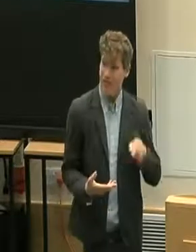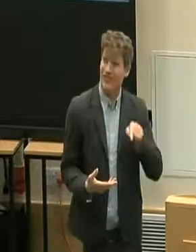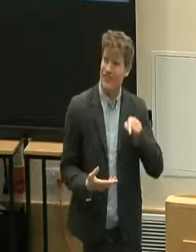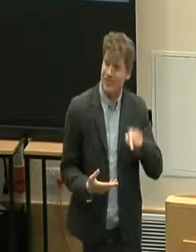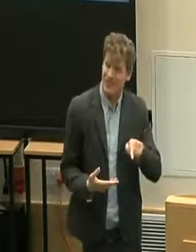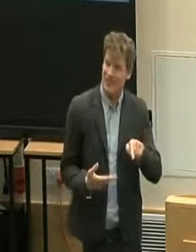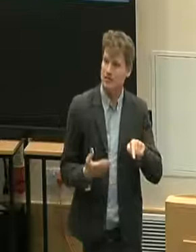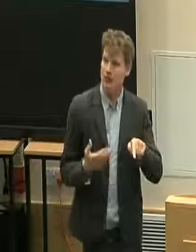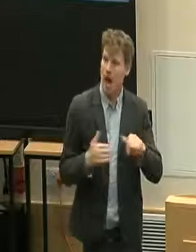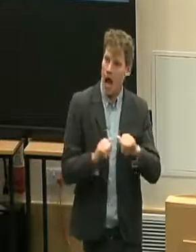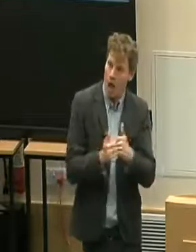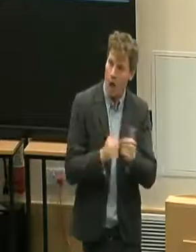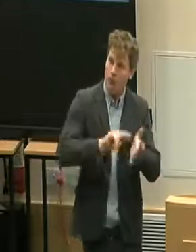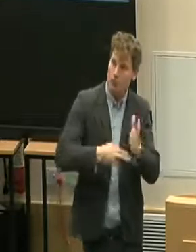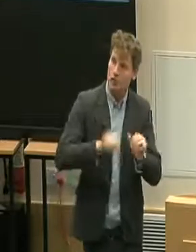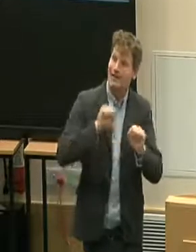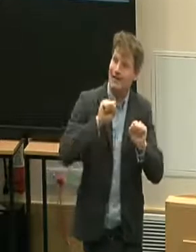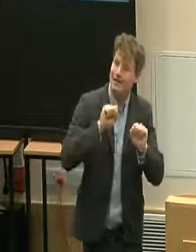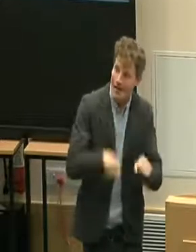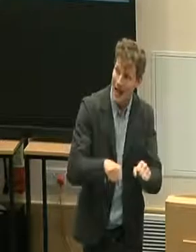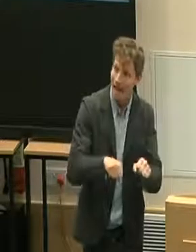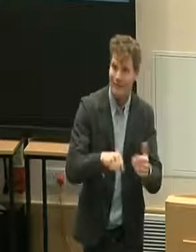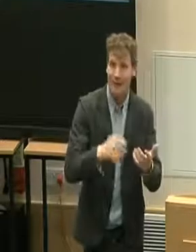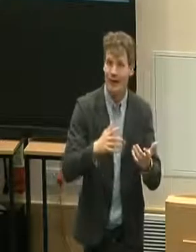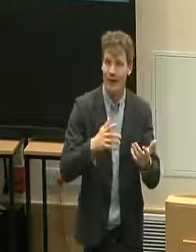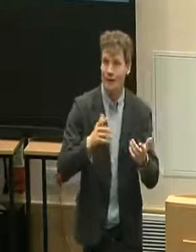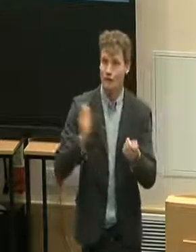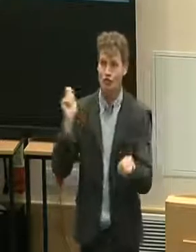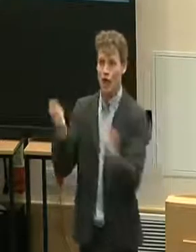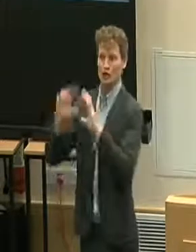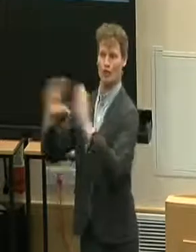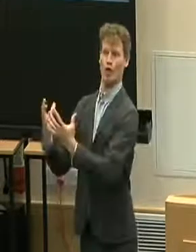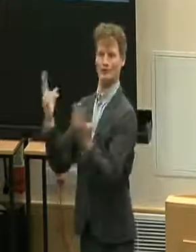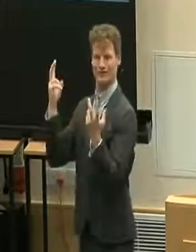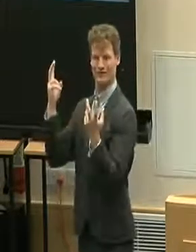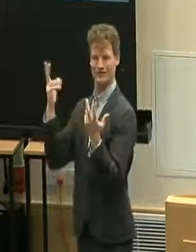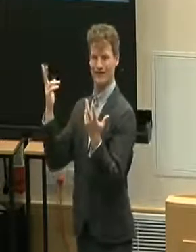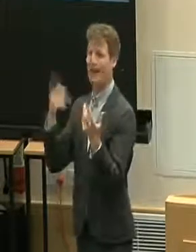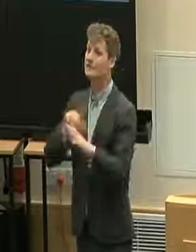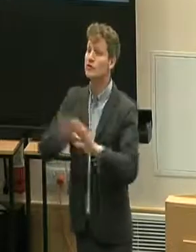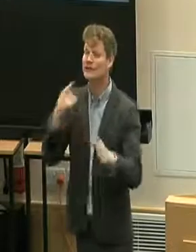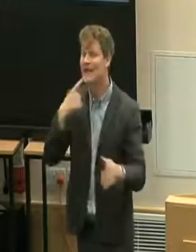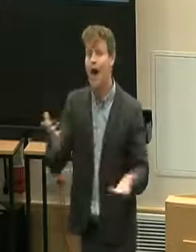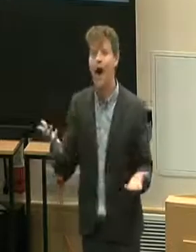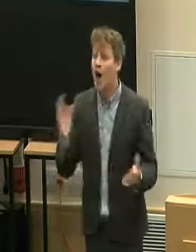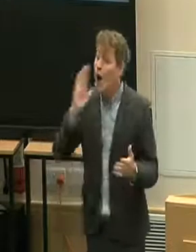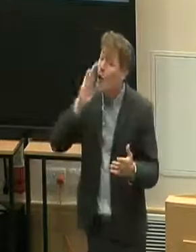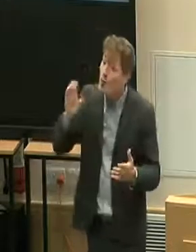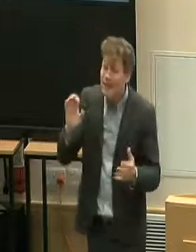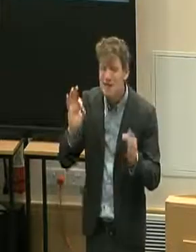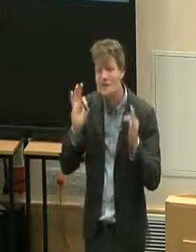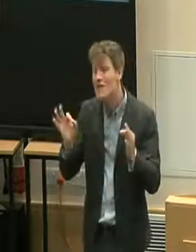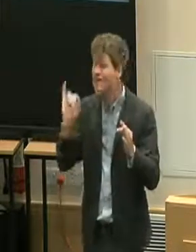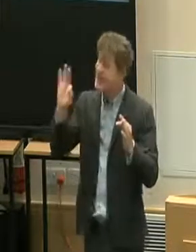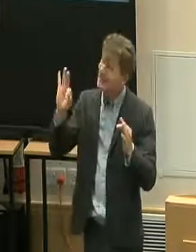convention transformative. It doesn't say, wouldn't it be lovely if people were equal? Wouldn't it be wonderful